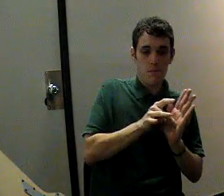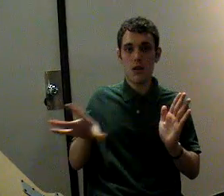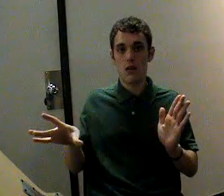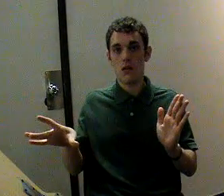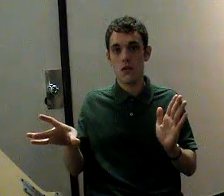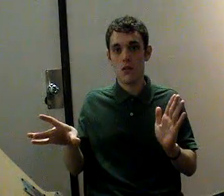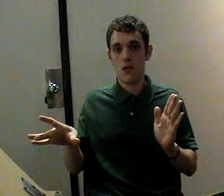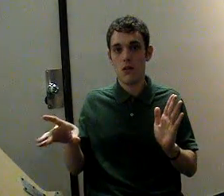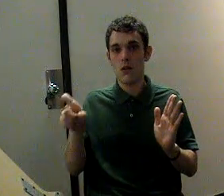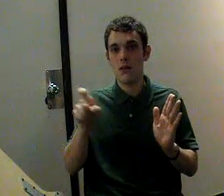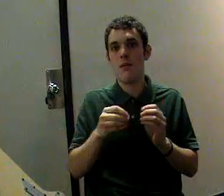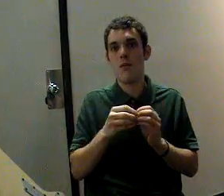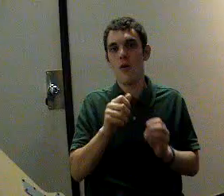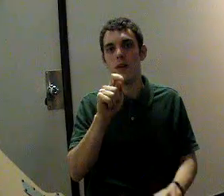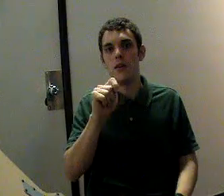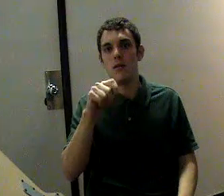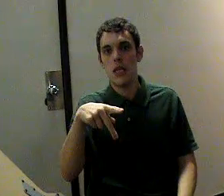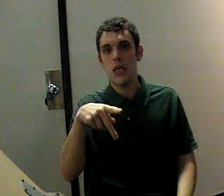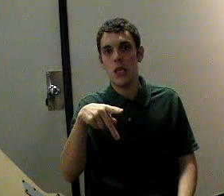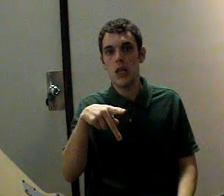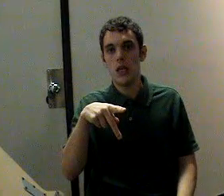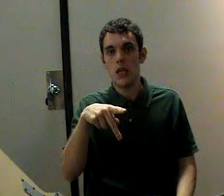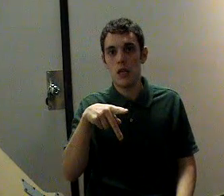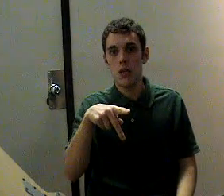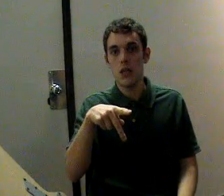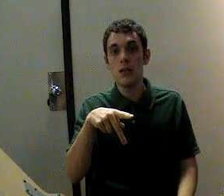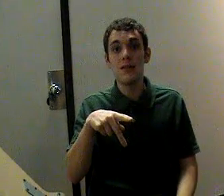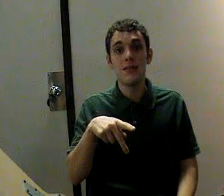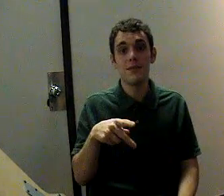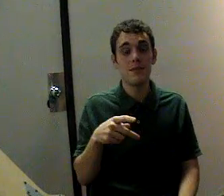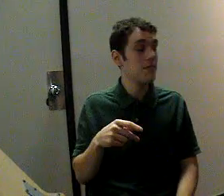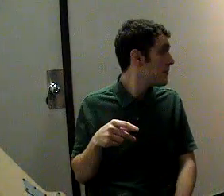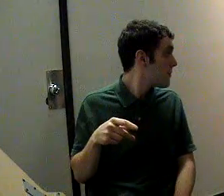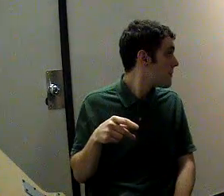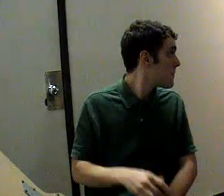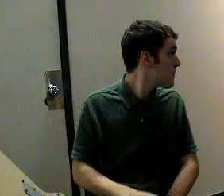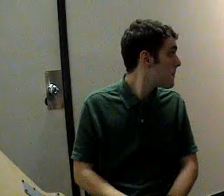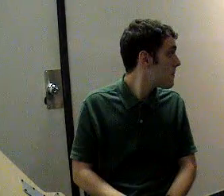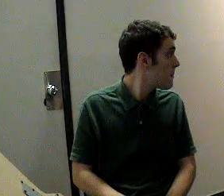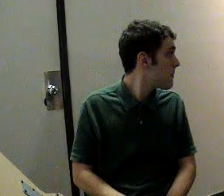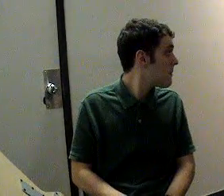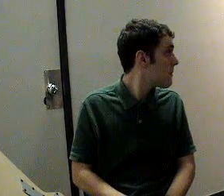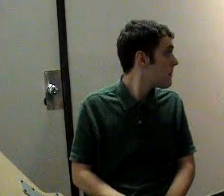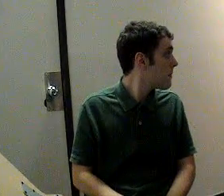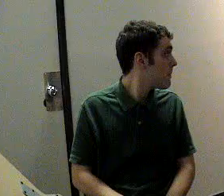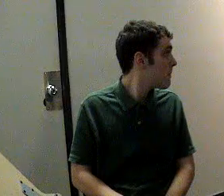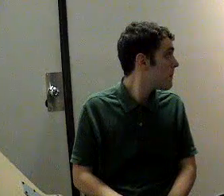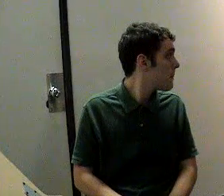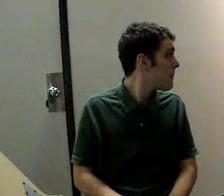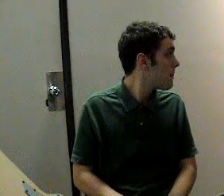and disconnect them, right? Then you're going to have another ATP to energize that myosin,